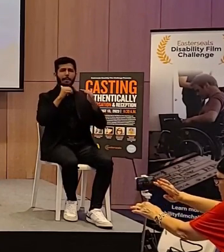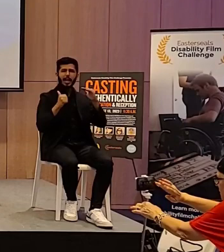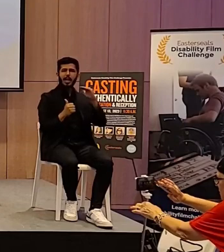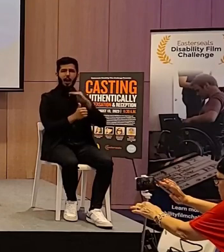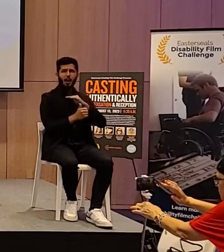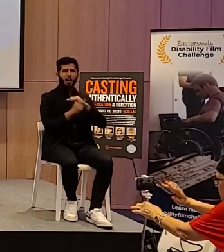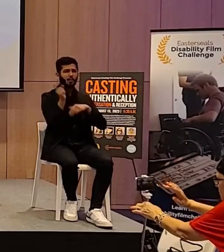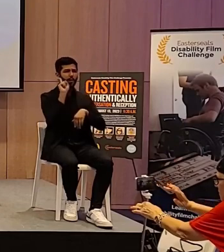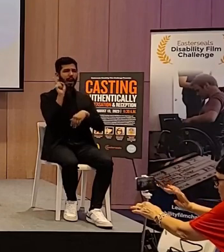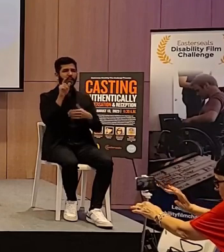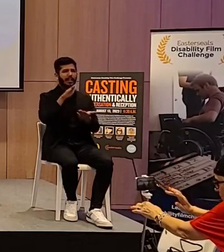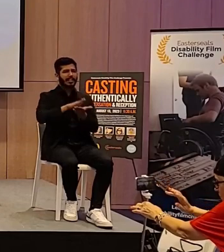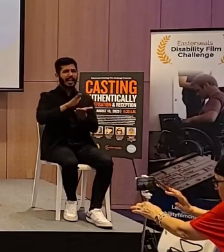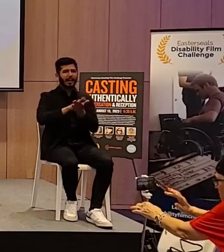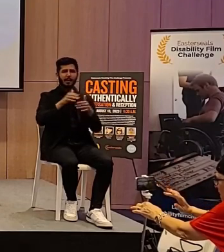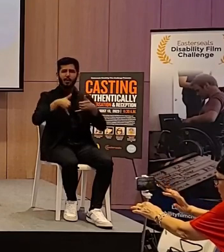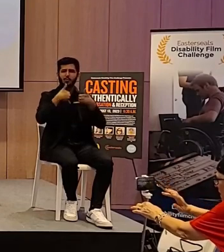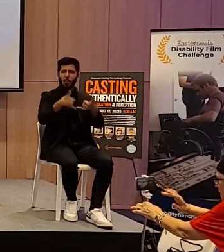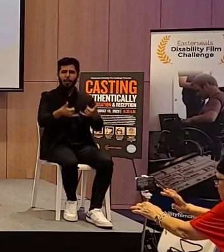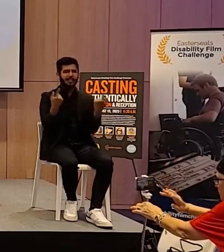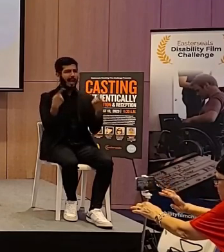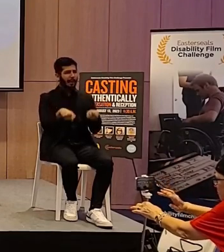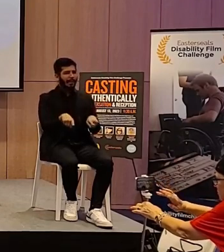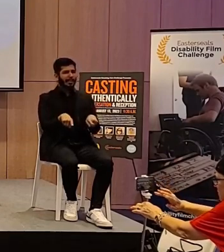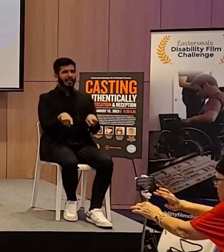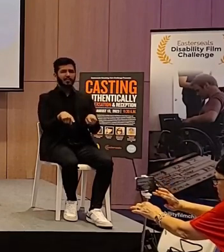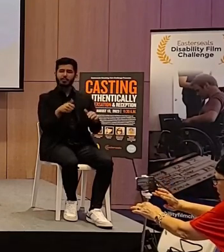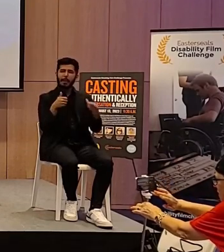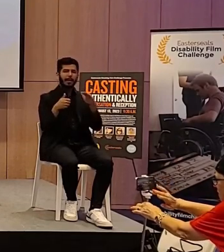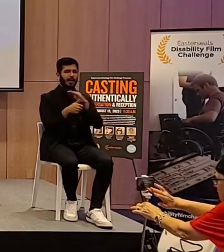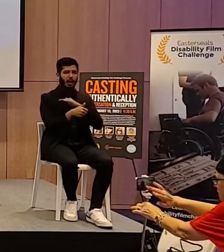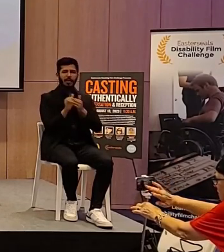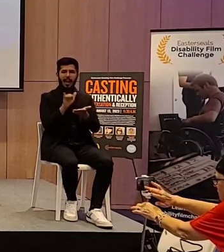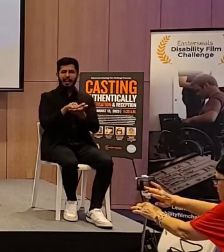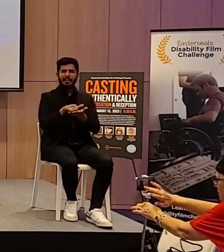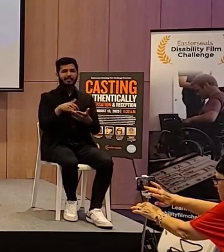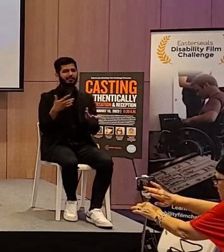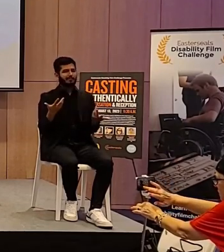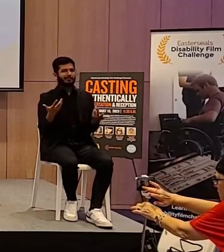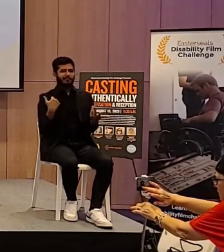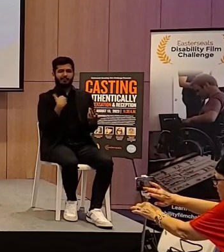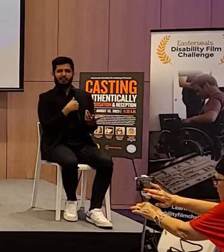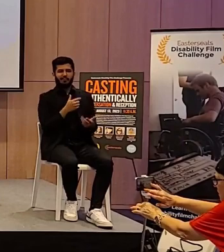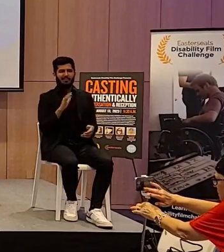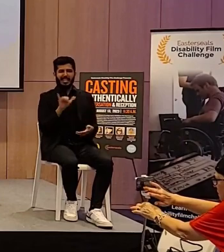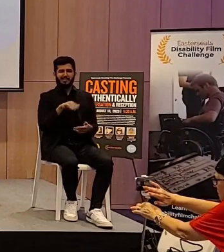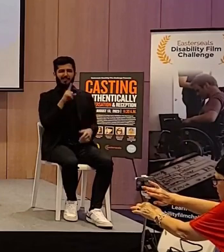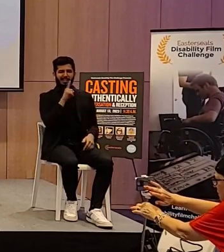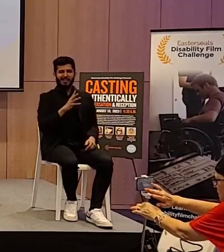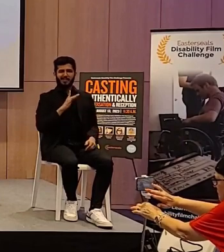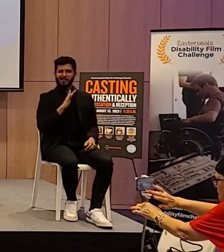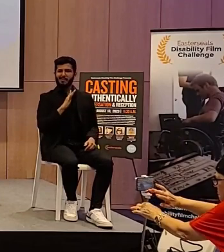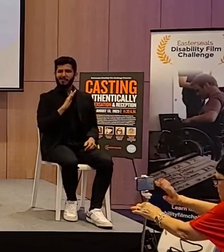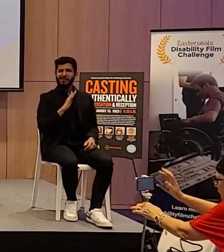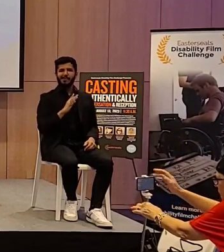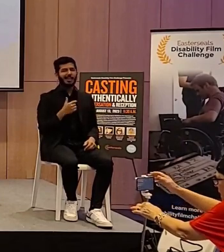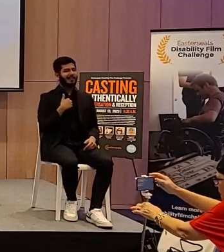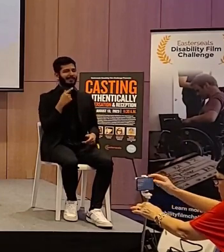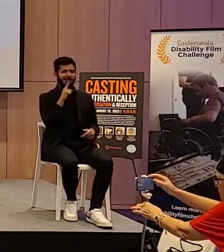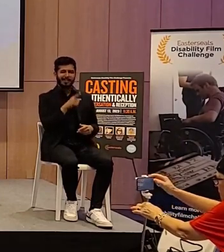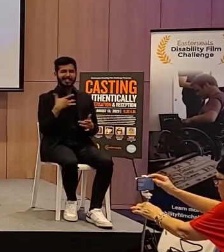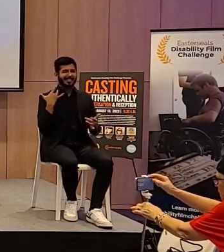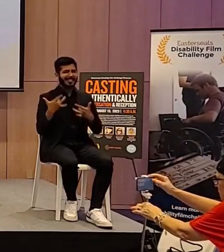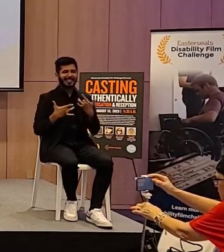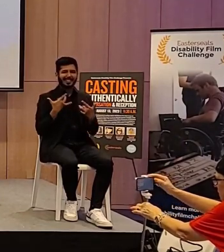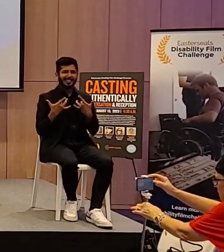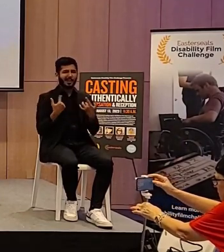Academy Awards are. Right below where the Academy Awards are. I mean, this is pretty cool. I'm so excited, you know, because, you